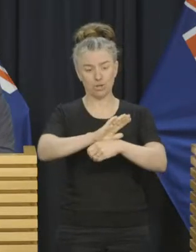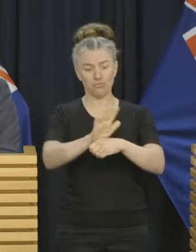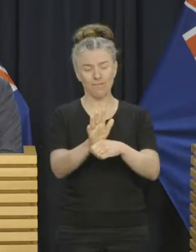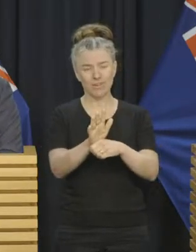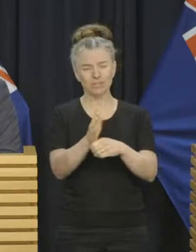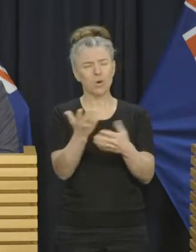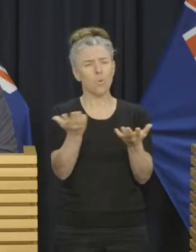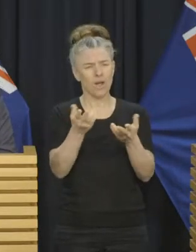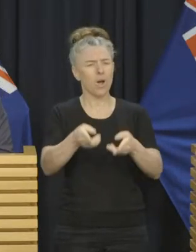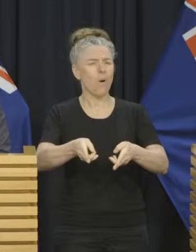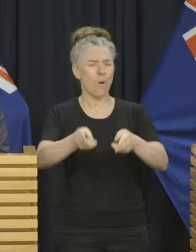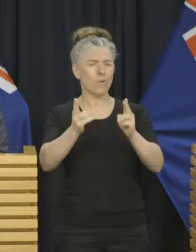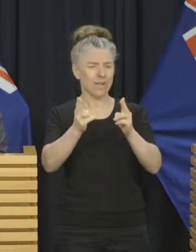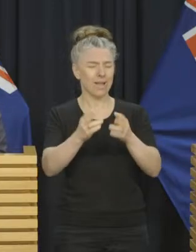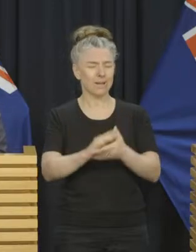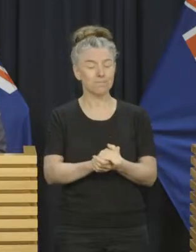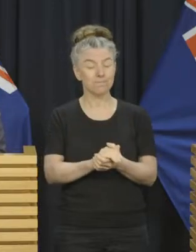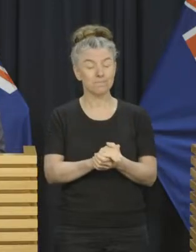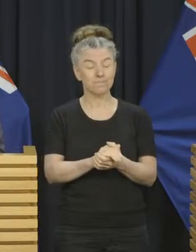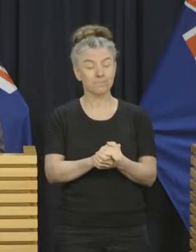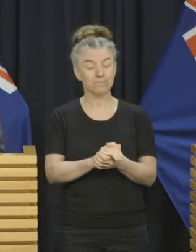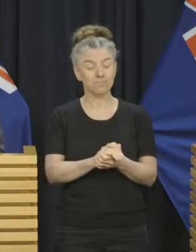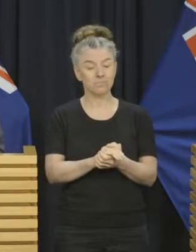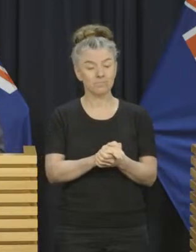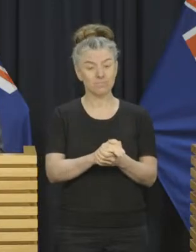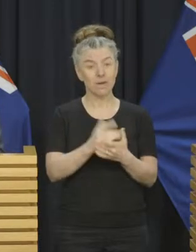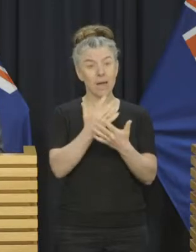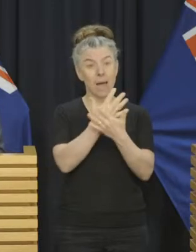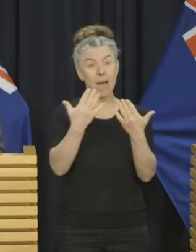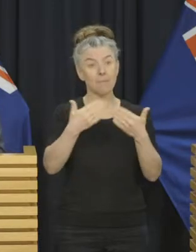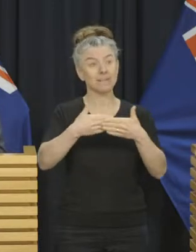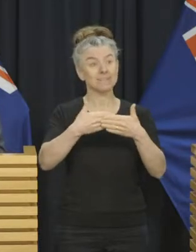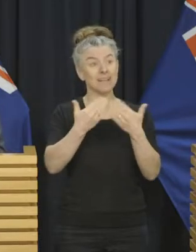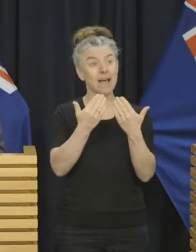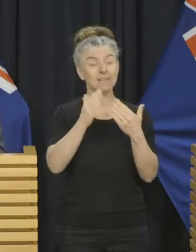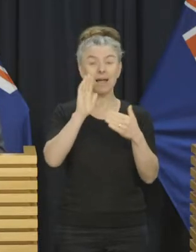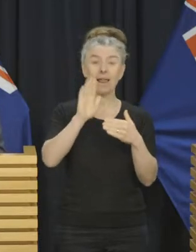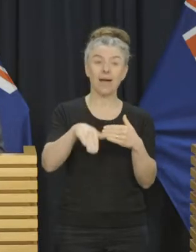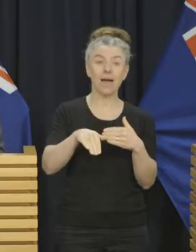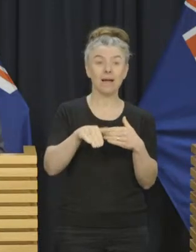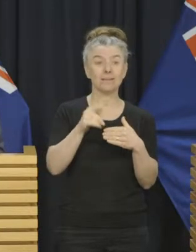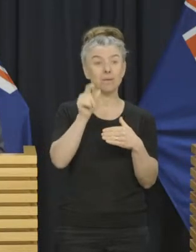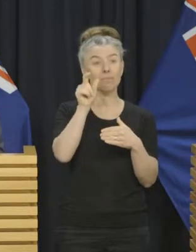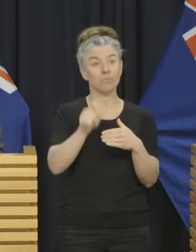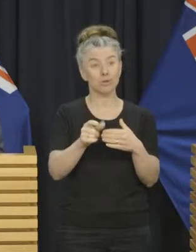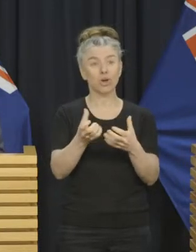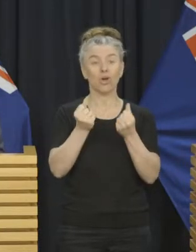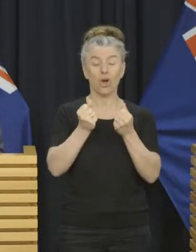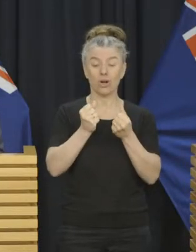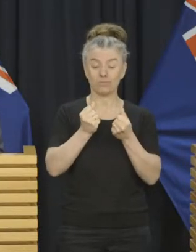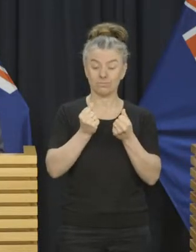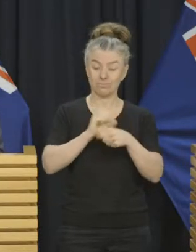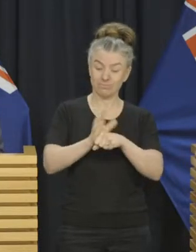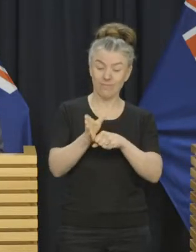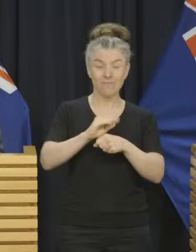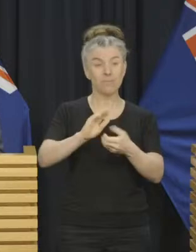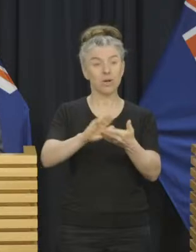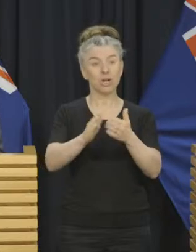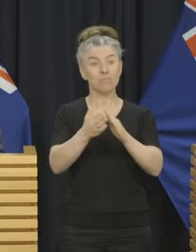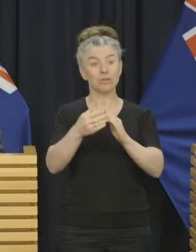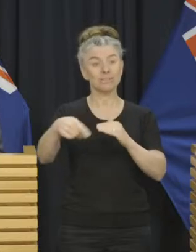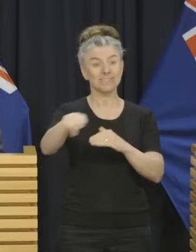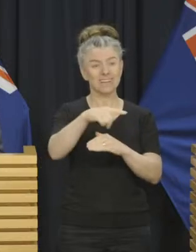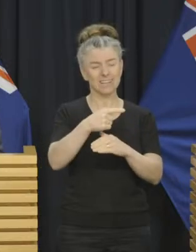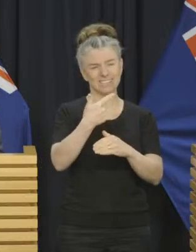in managed isolation. It's now been 76 days since we had a case of COVID-19 acquired locally from an